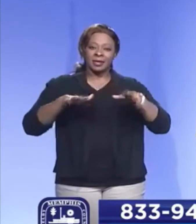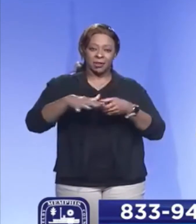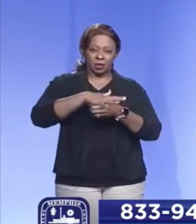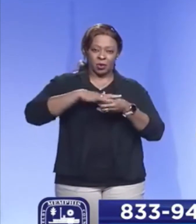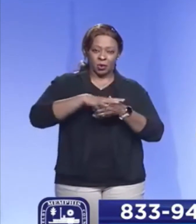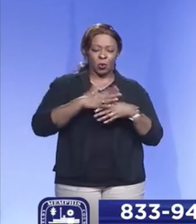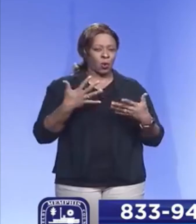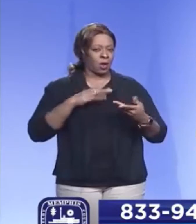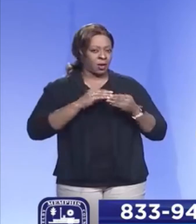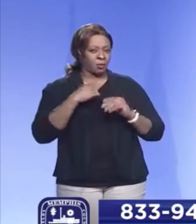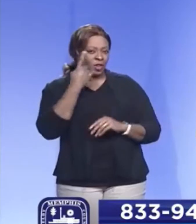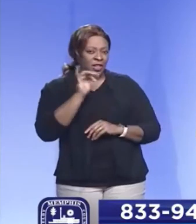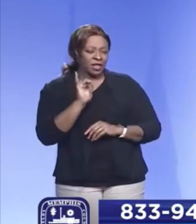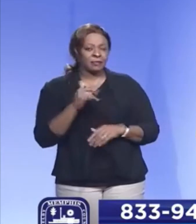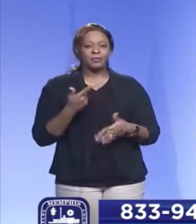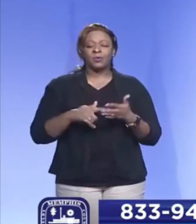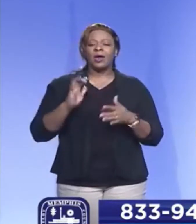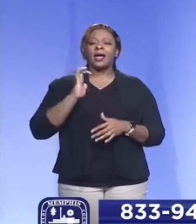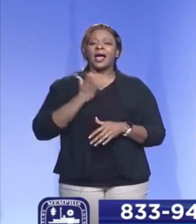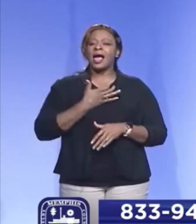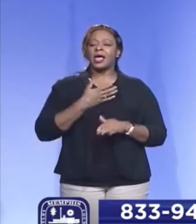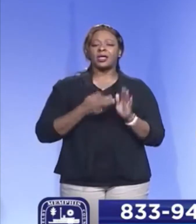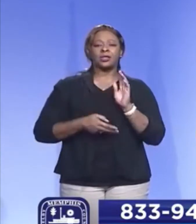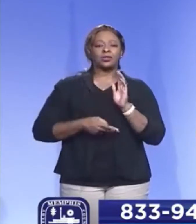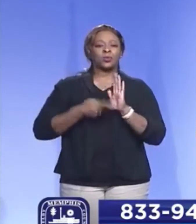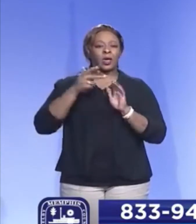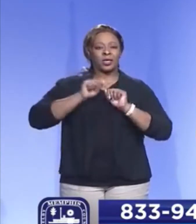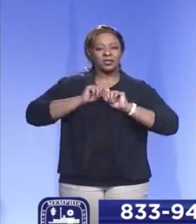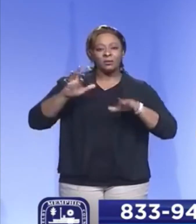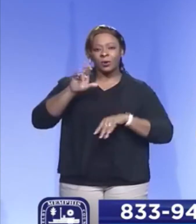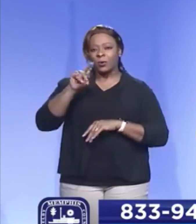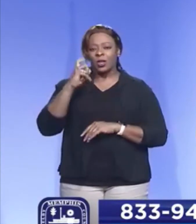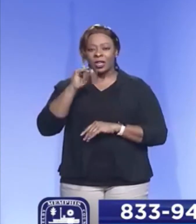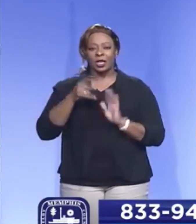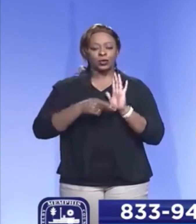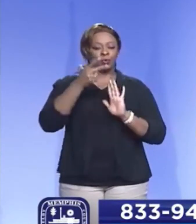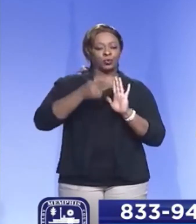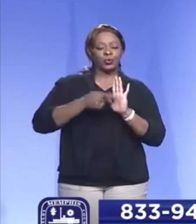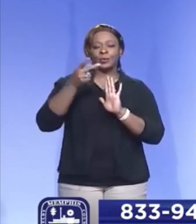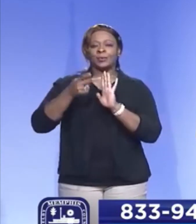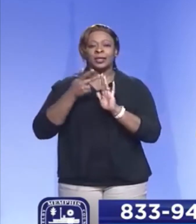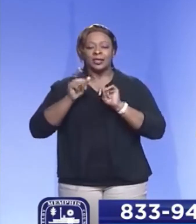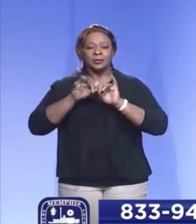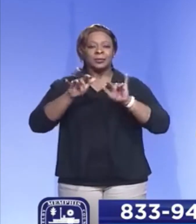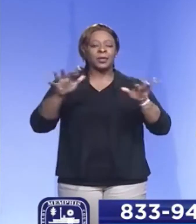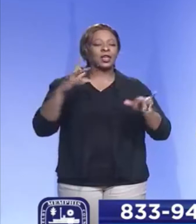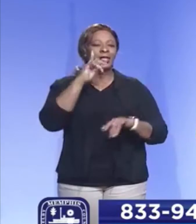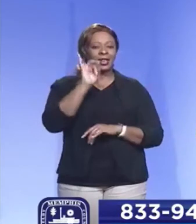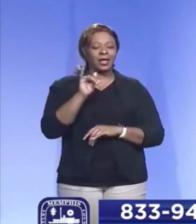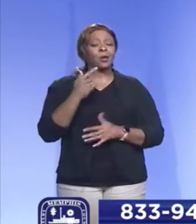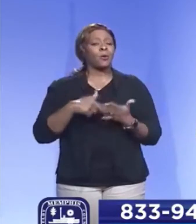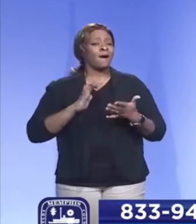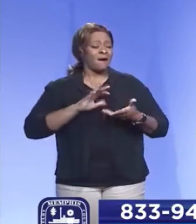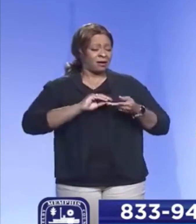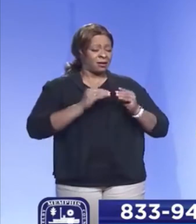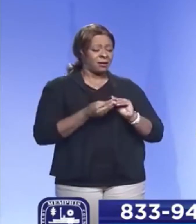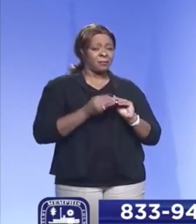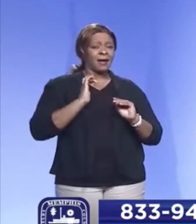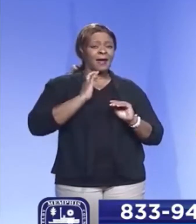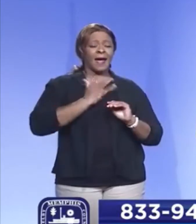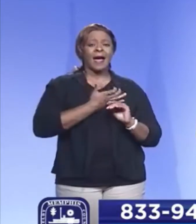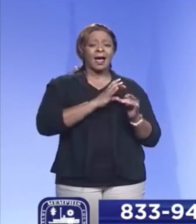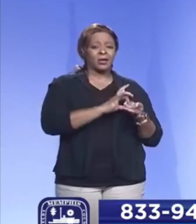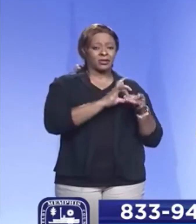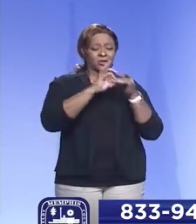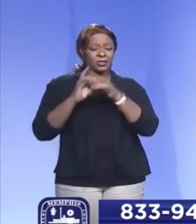do our numbers look like? What is our reproductive rate? What is our duplication rate? What are our numbers and our trends relative